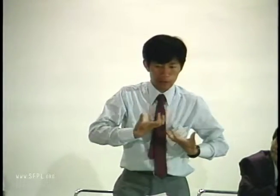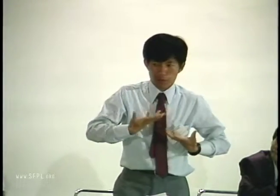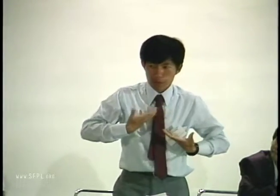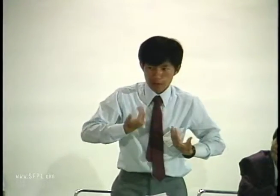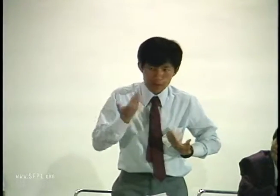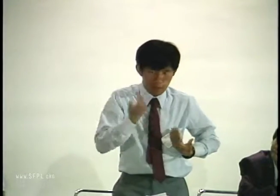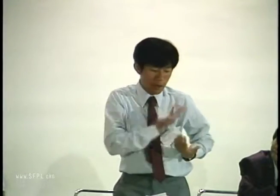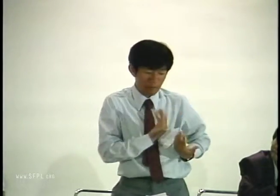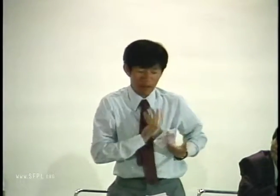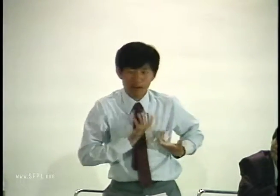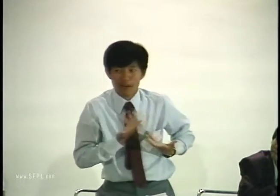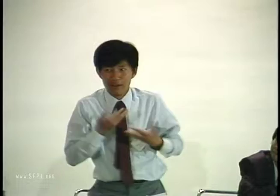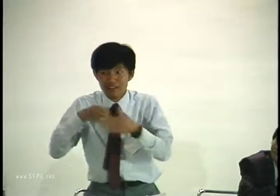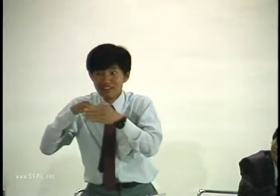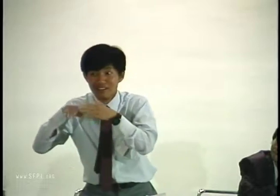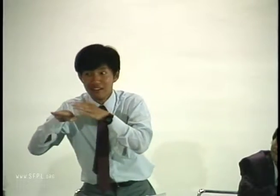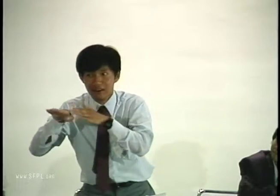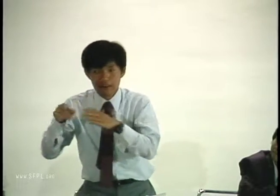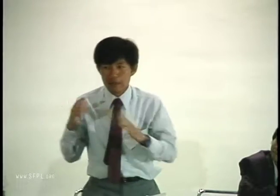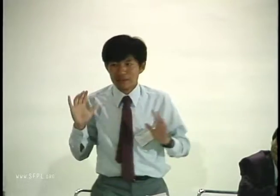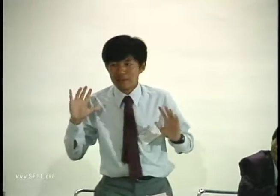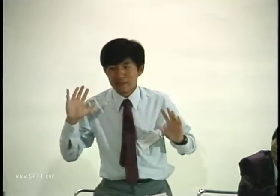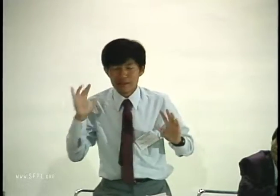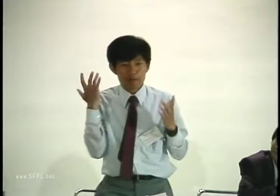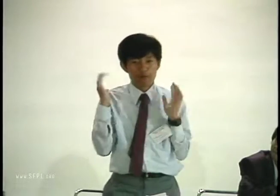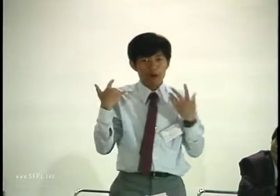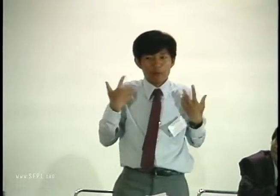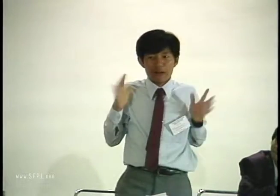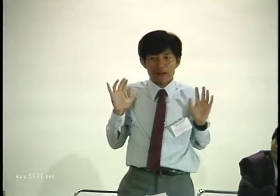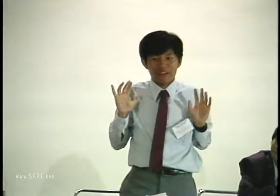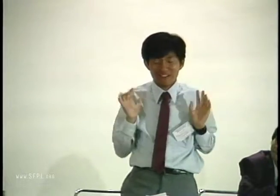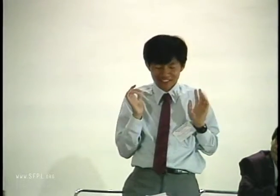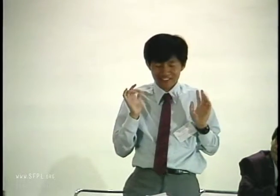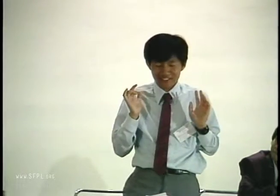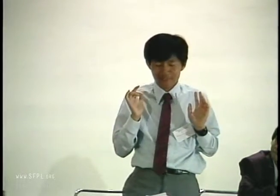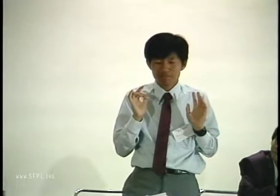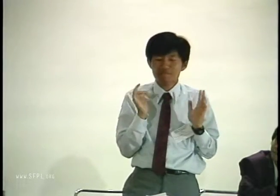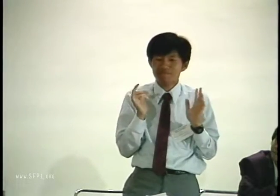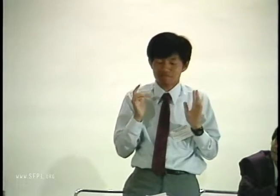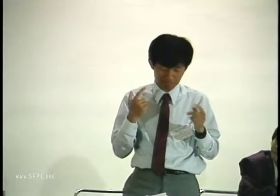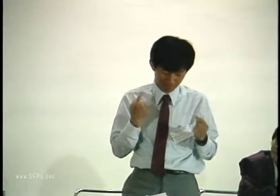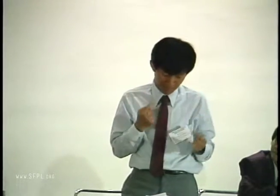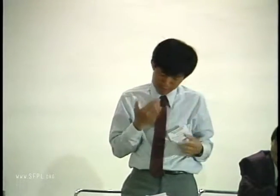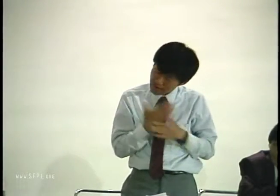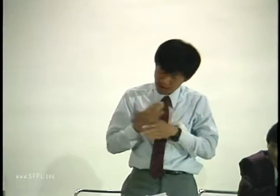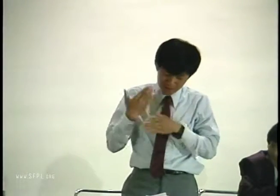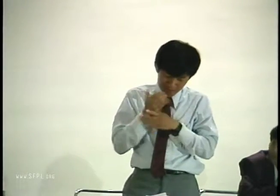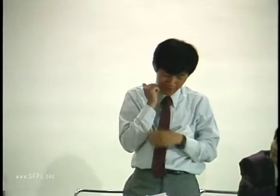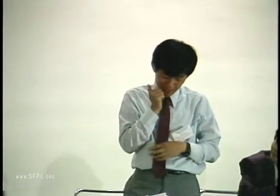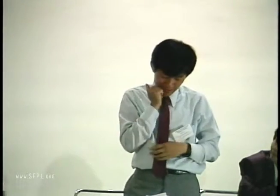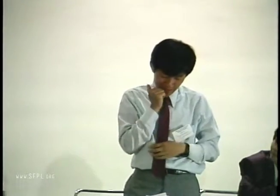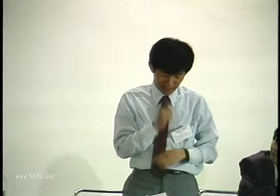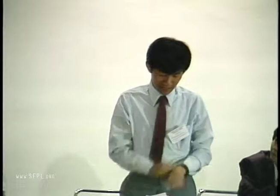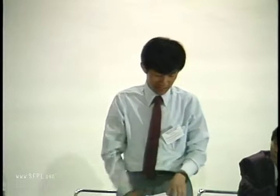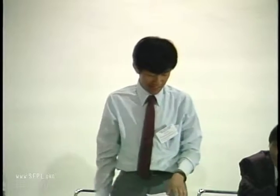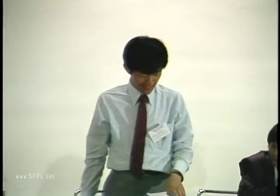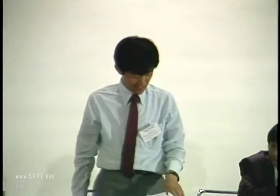seeing that door and passing it every day would bother me. And I felt compelled to go inside. And I was having this internal struggle whether or not to walk through the doors. And it was